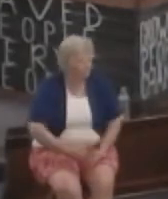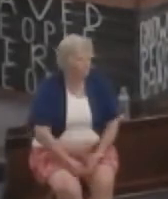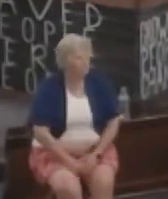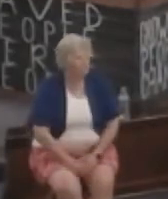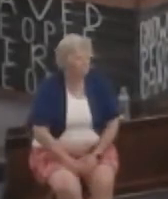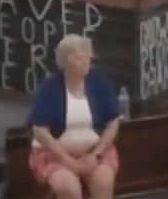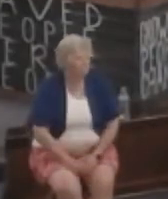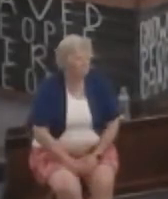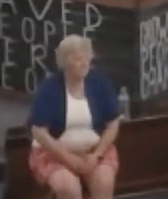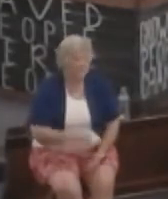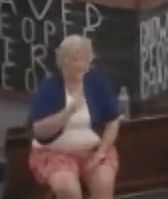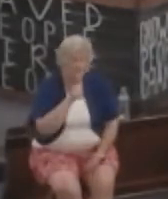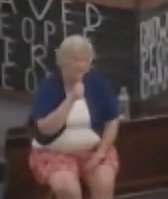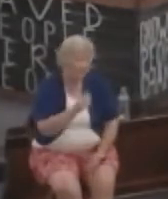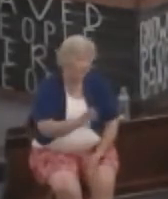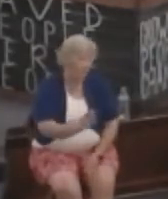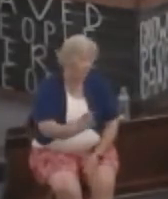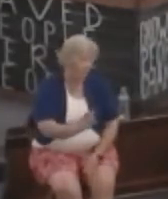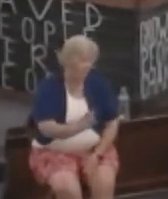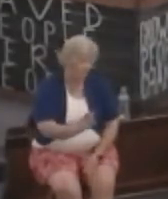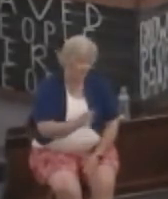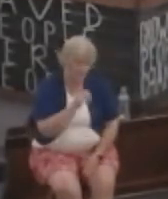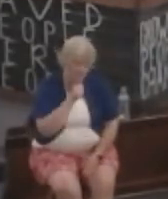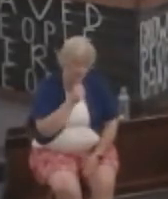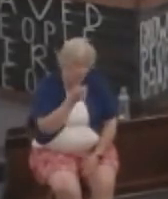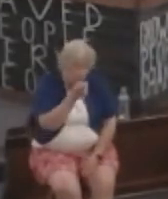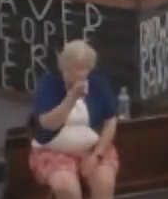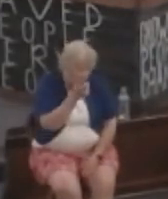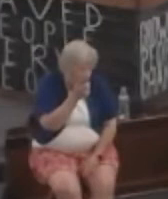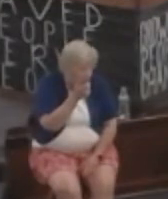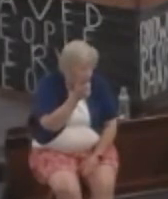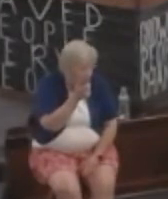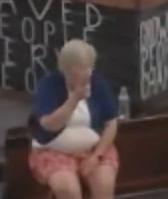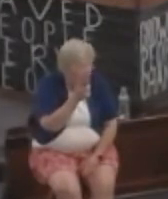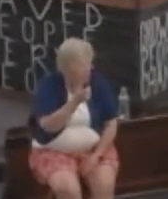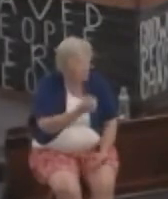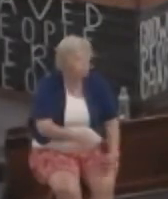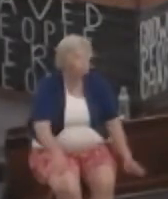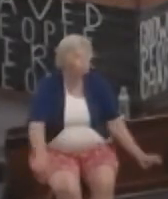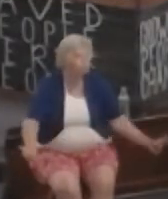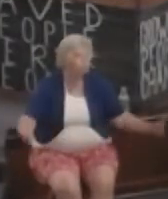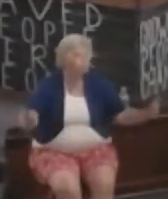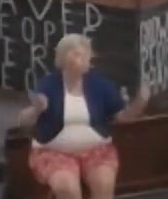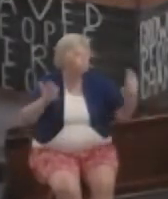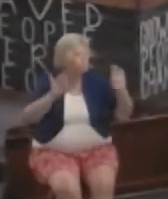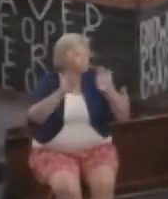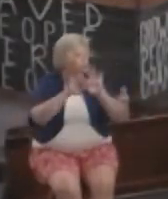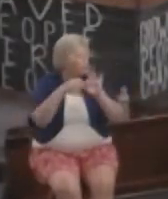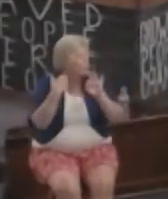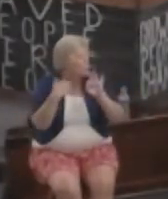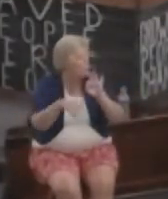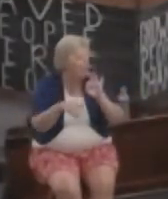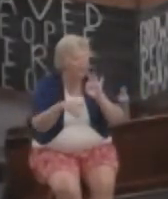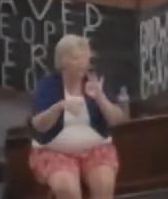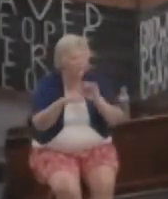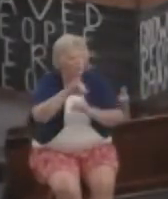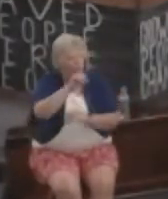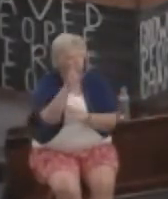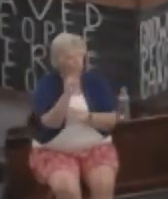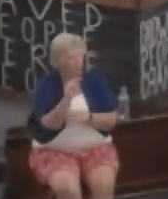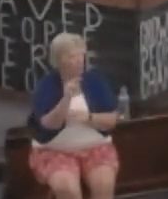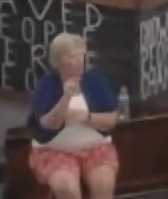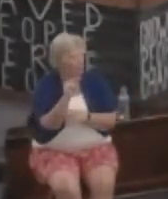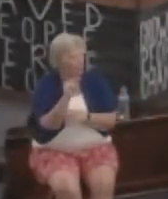This is no small matter, people. Listen to me, being a child of God is no small matter. Listen to the Apostle John telling